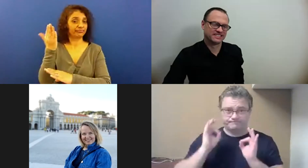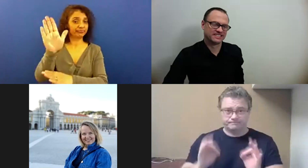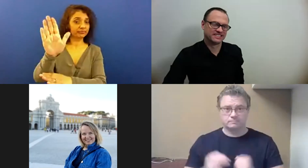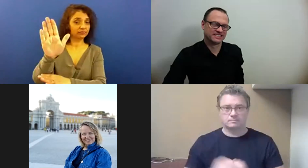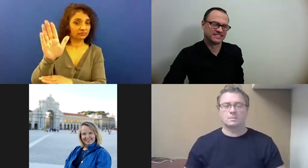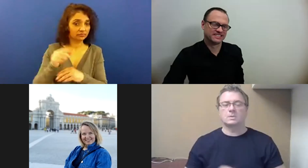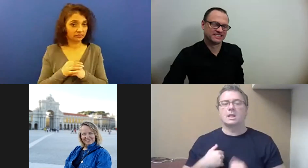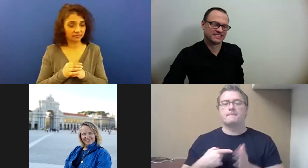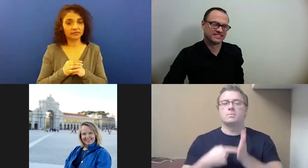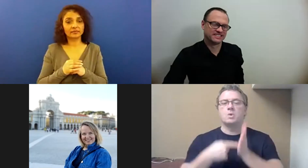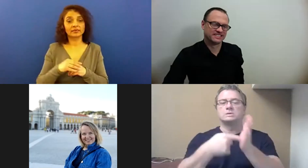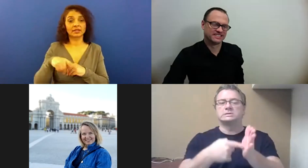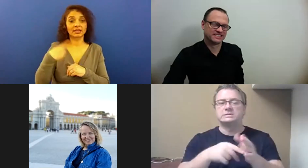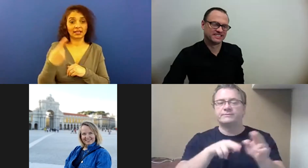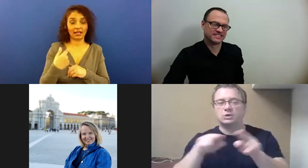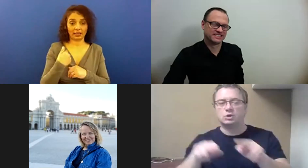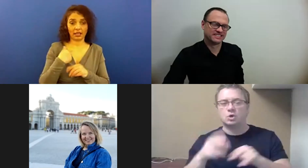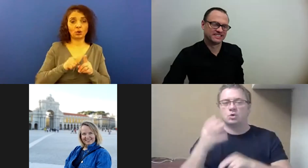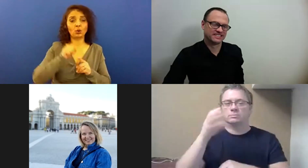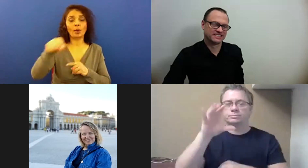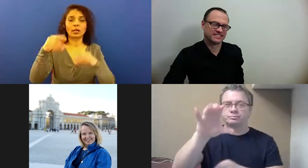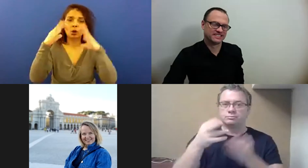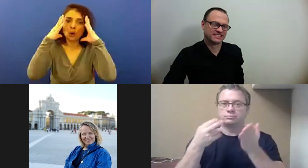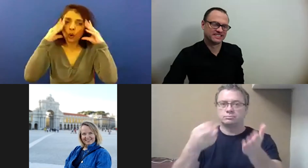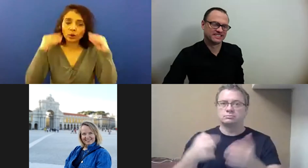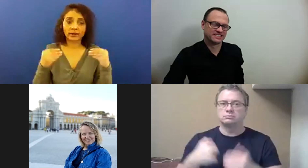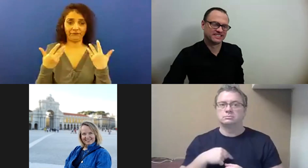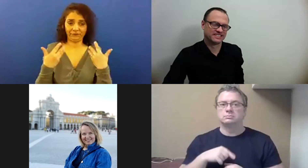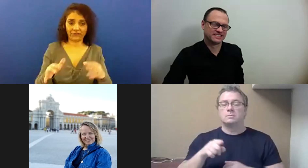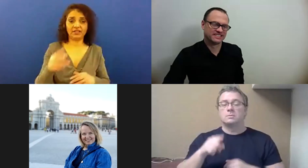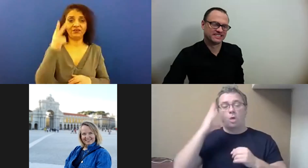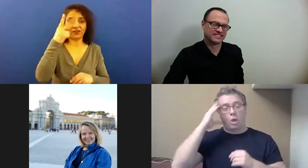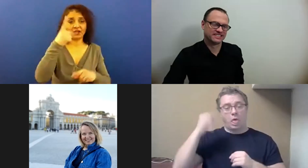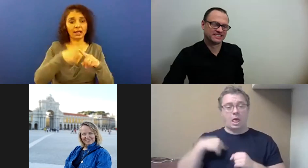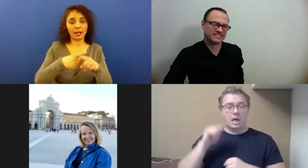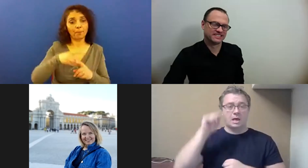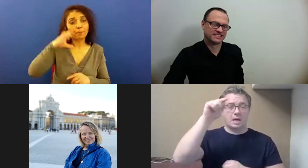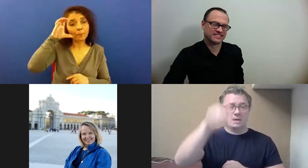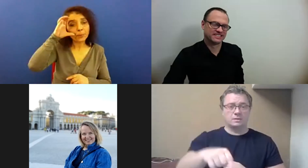in 2 interview sessions. The documentary was shown on TV.